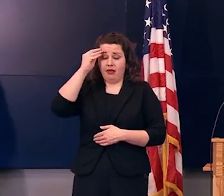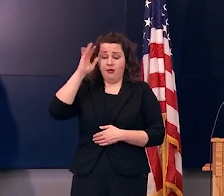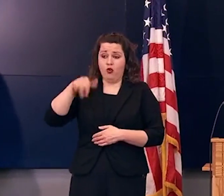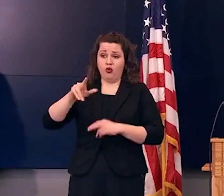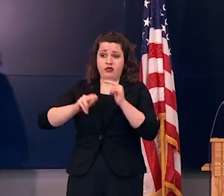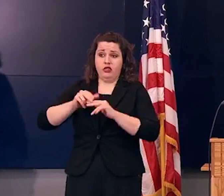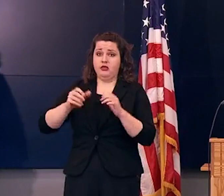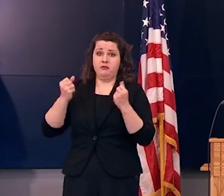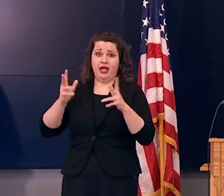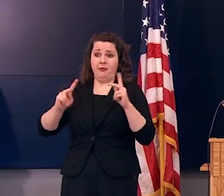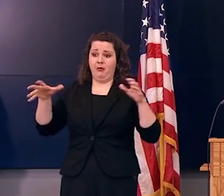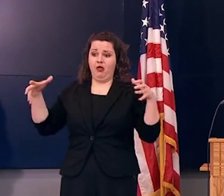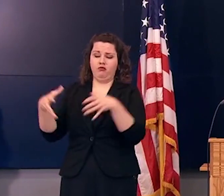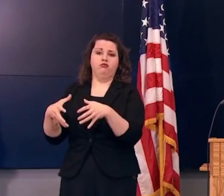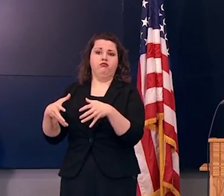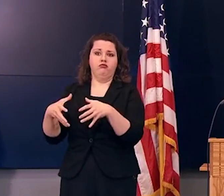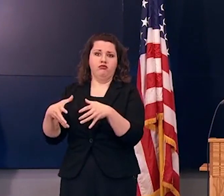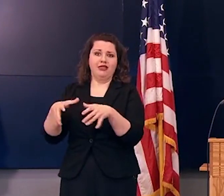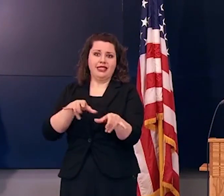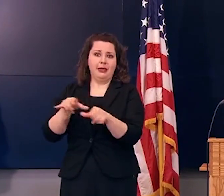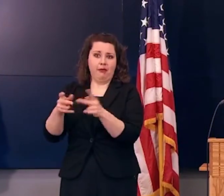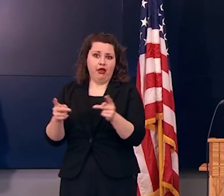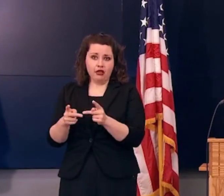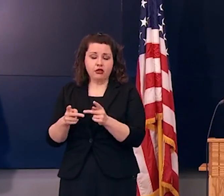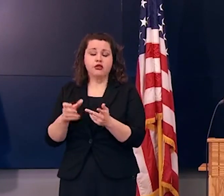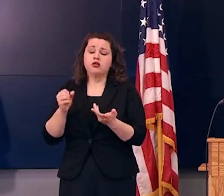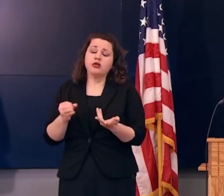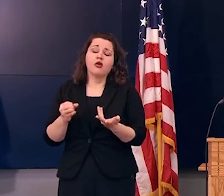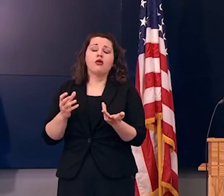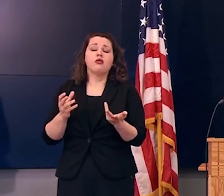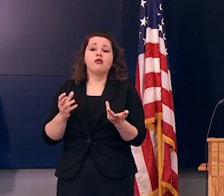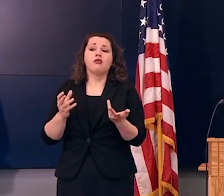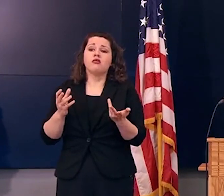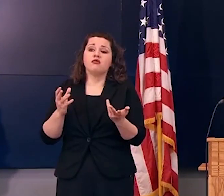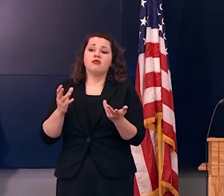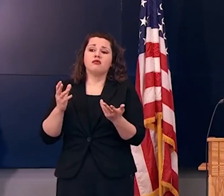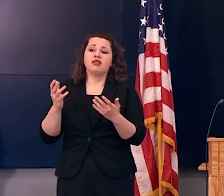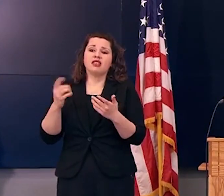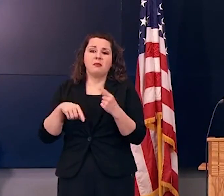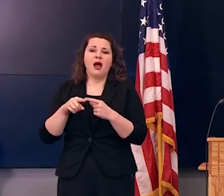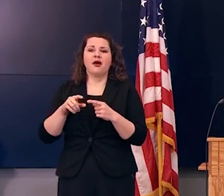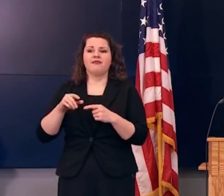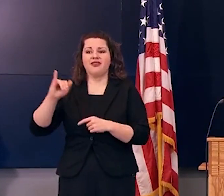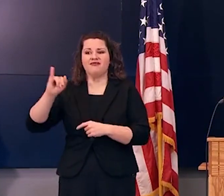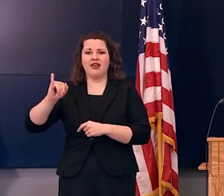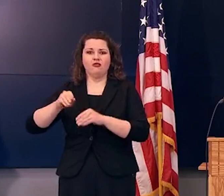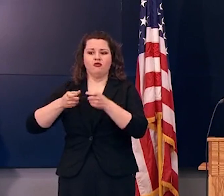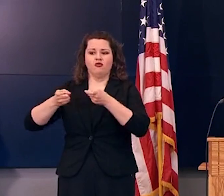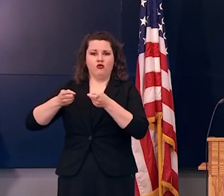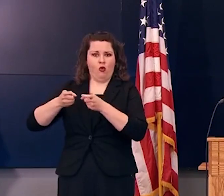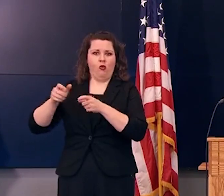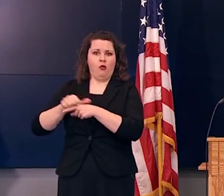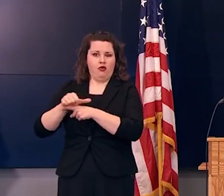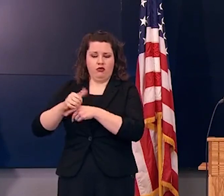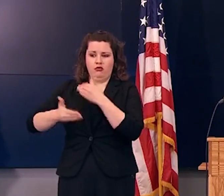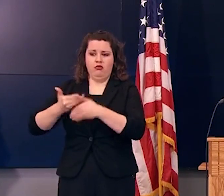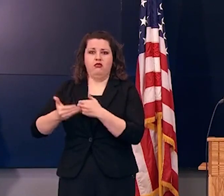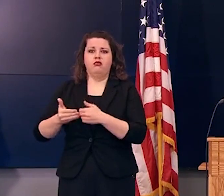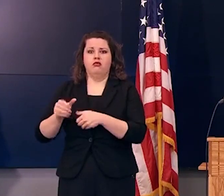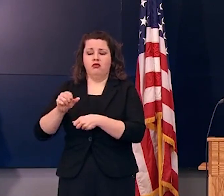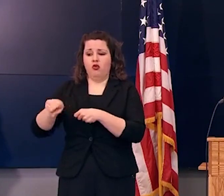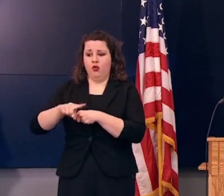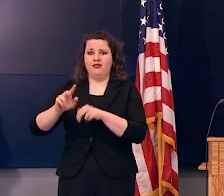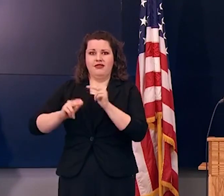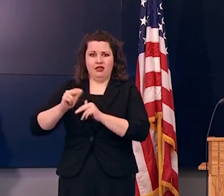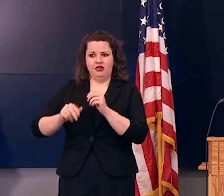there's a lot of people that are co-located. But so it's all about infectious control practices and really working with the facilities to